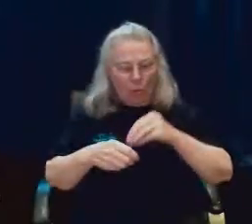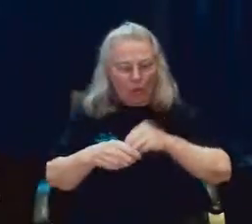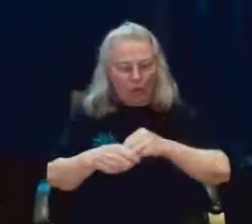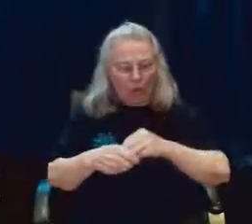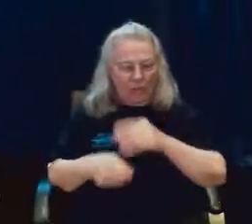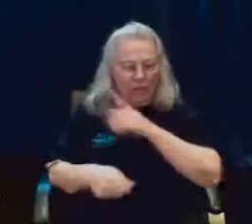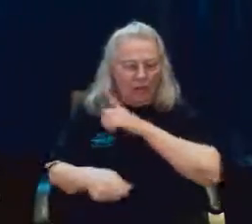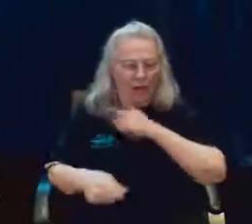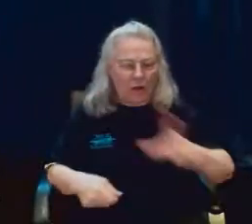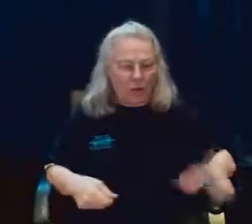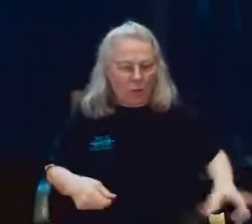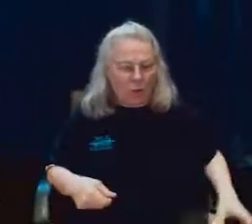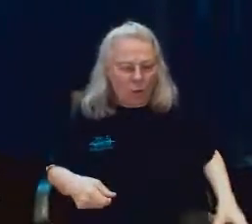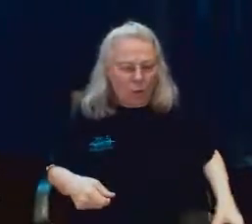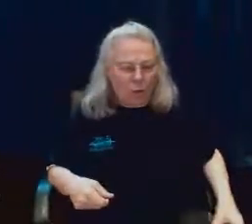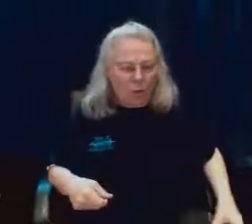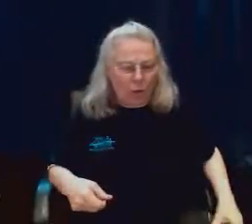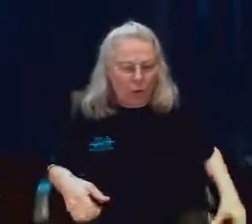Hope in the Lord,